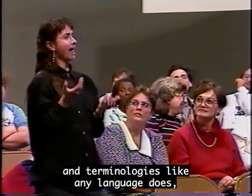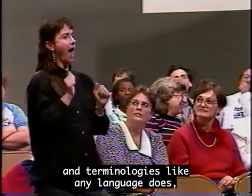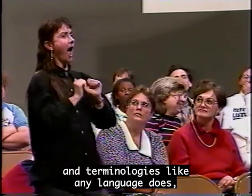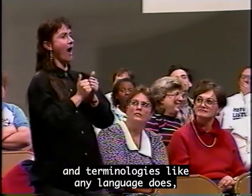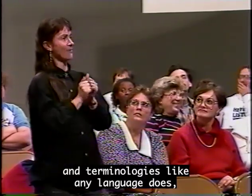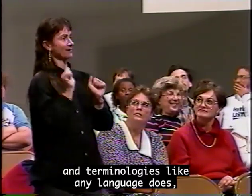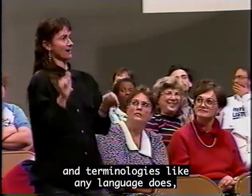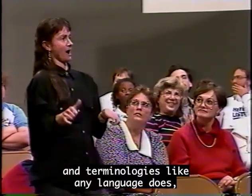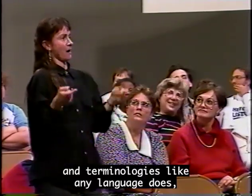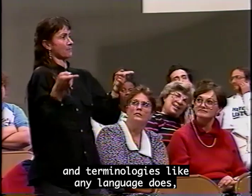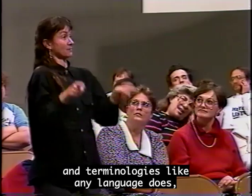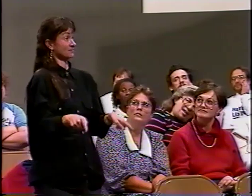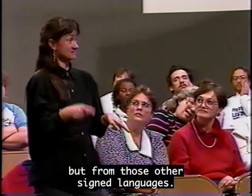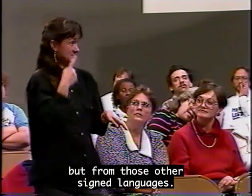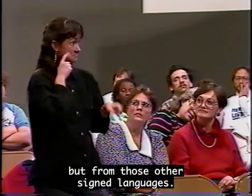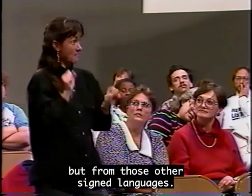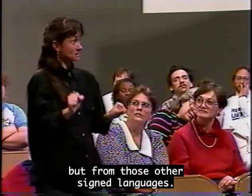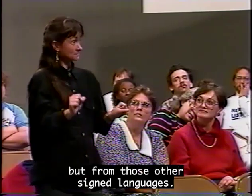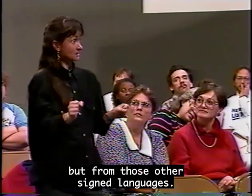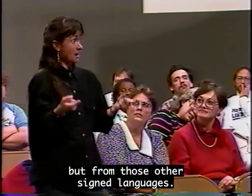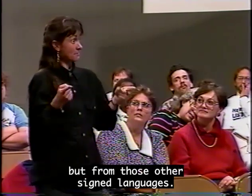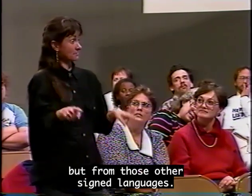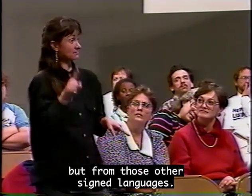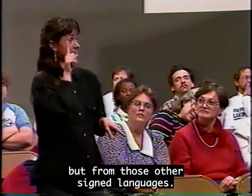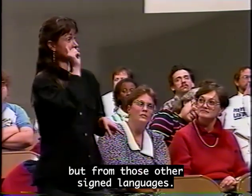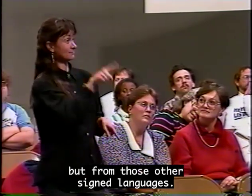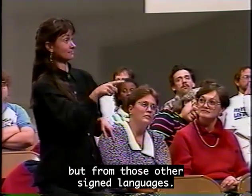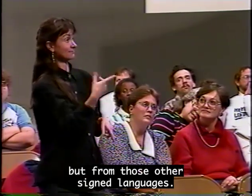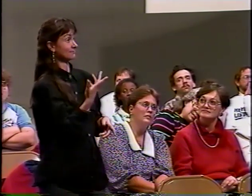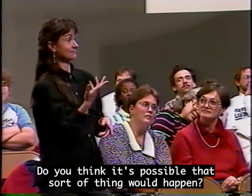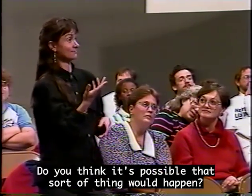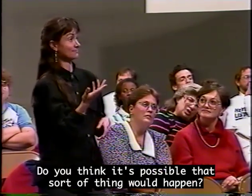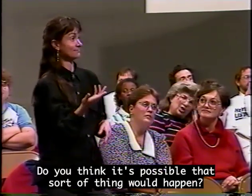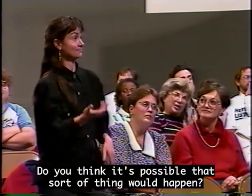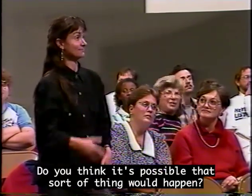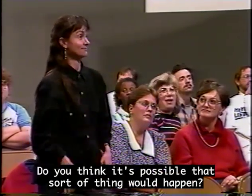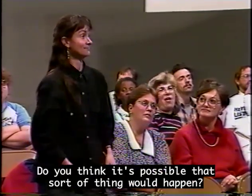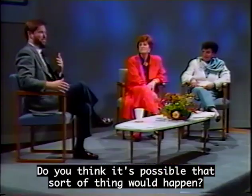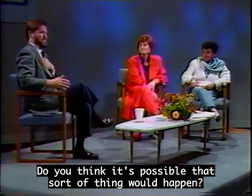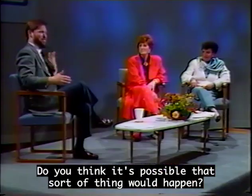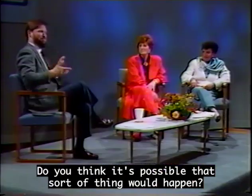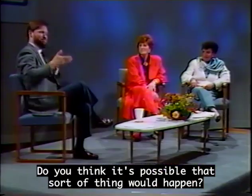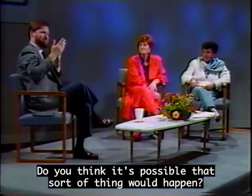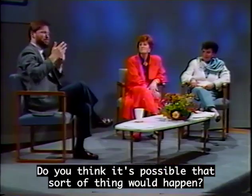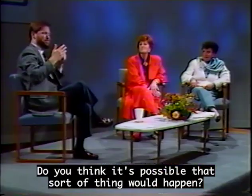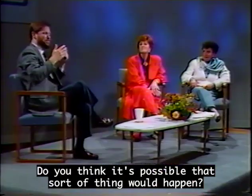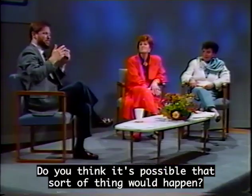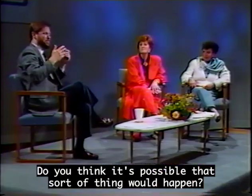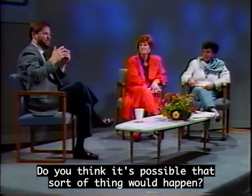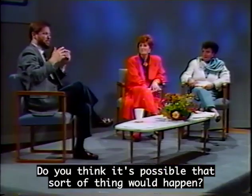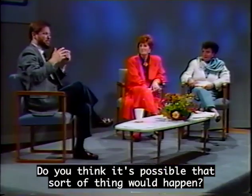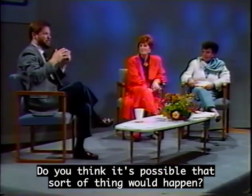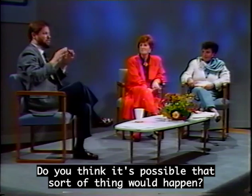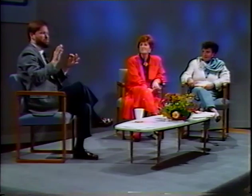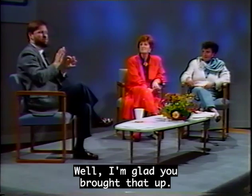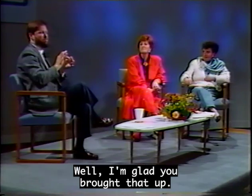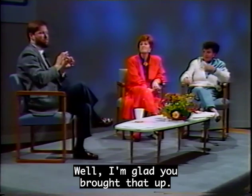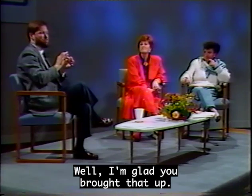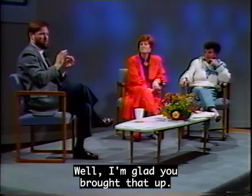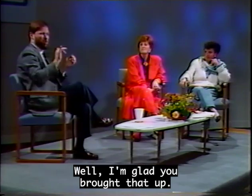like any language does, but from those other signed languages. Do you think it's possible that sort of thing could happen? Well, I'm